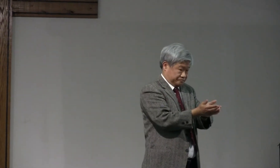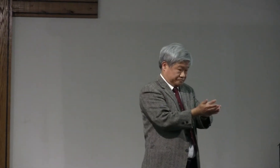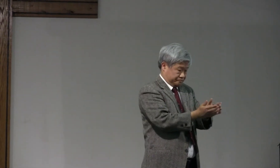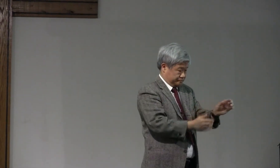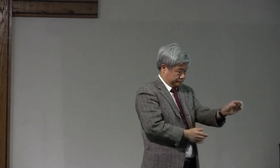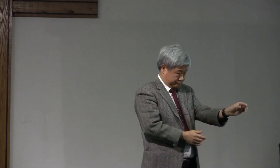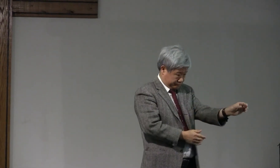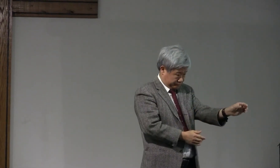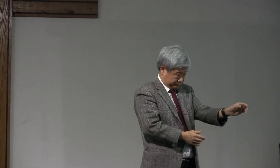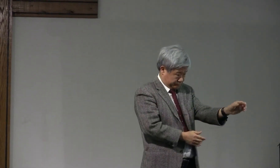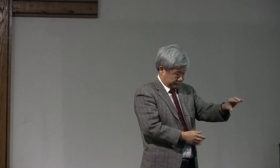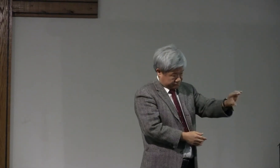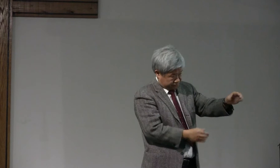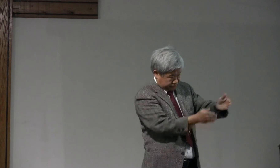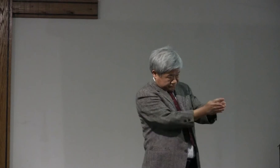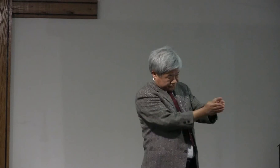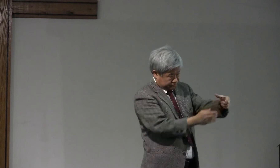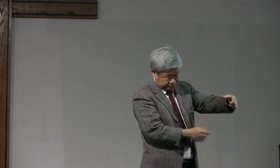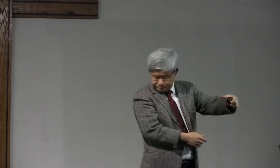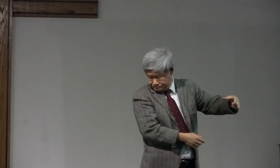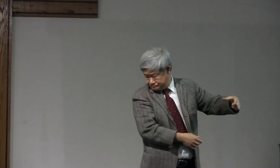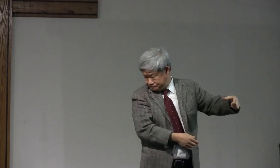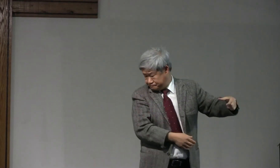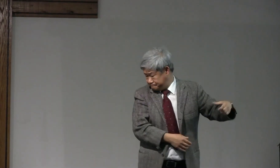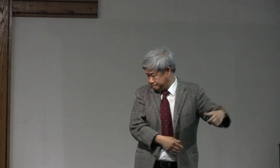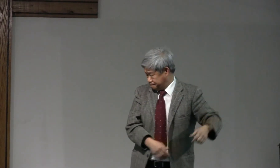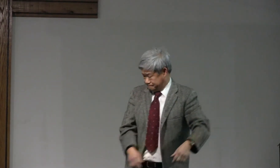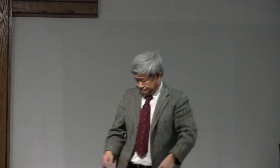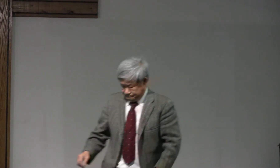You see the ark here. The ark.